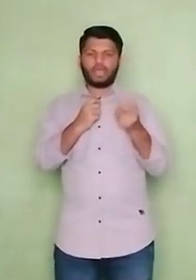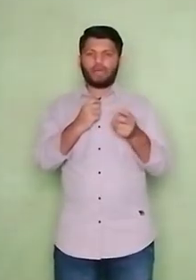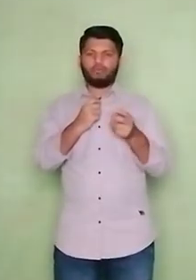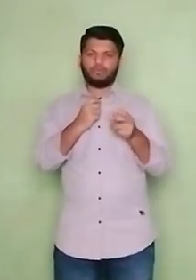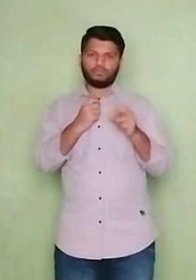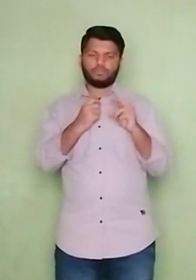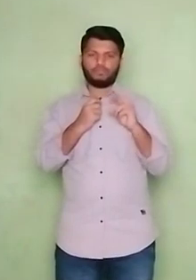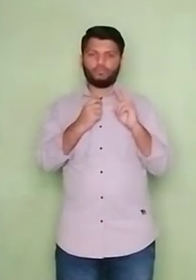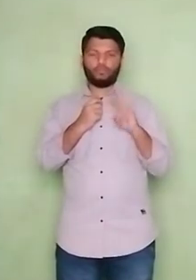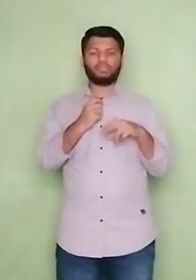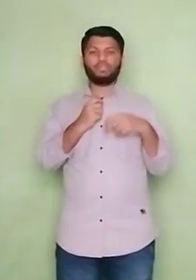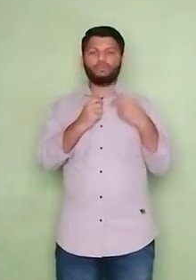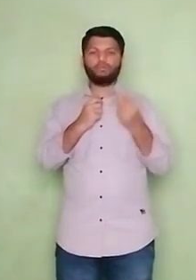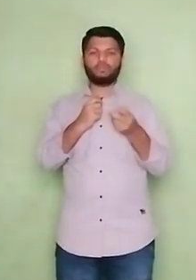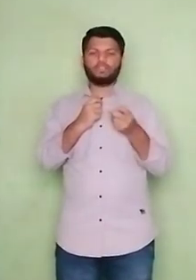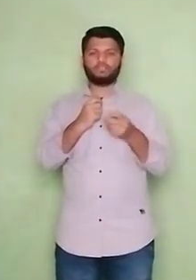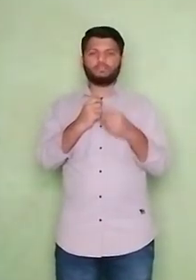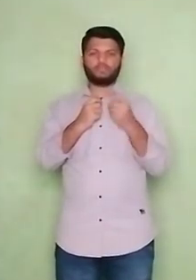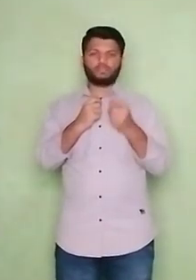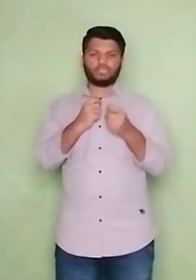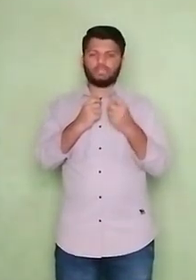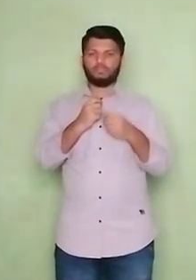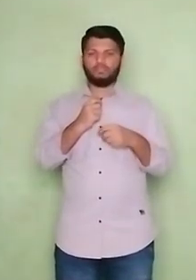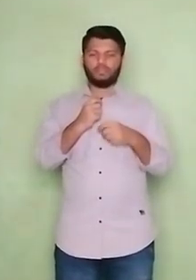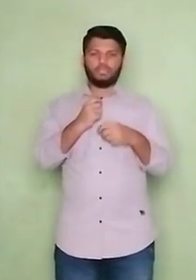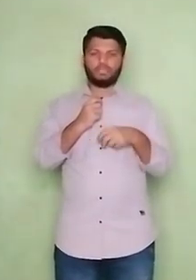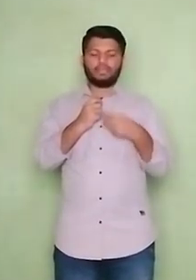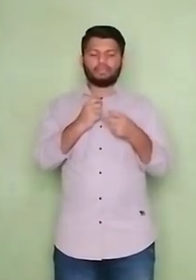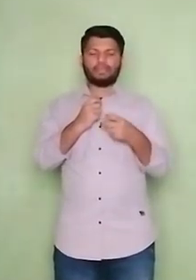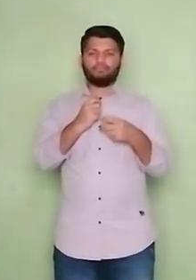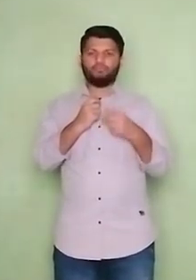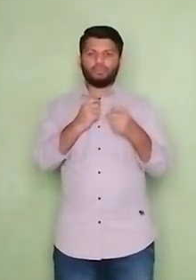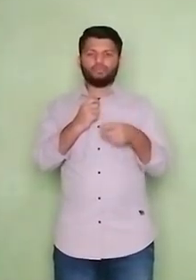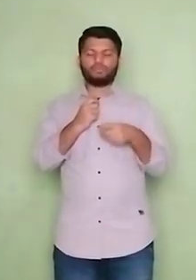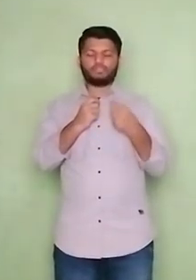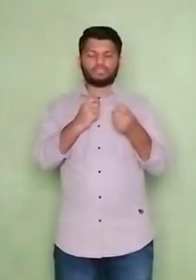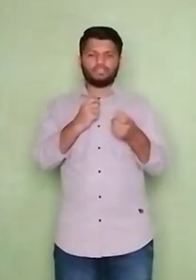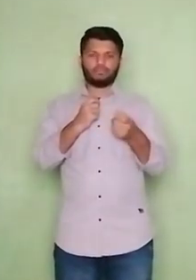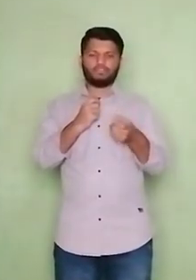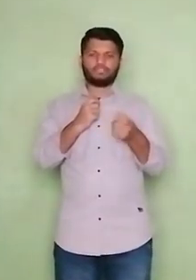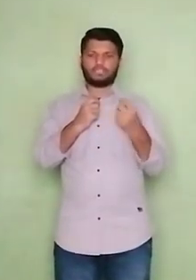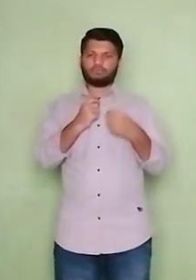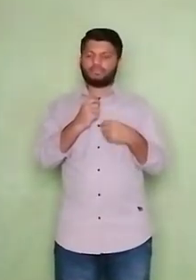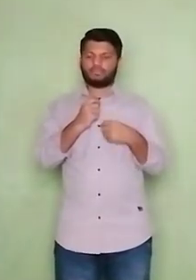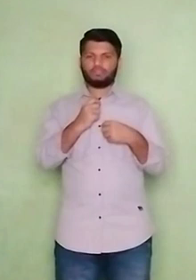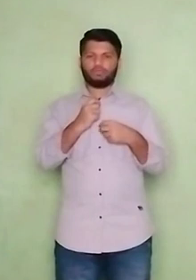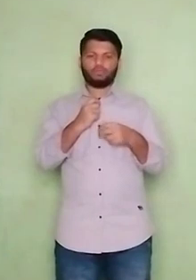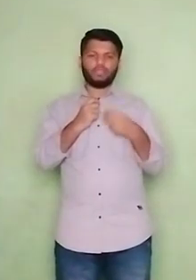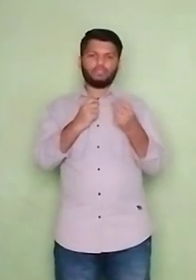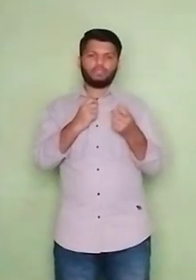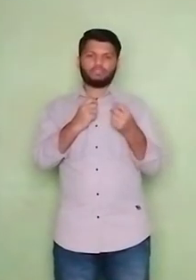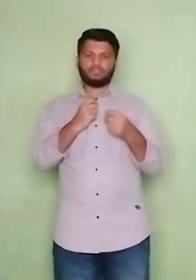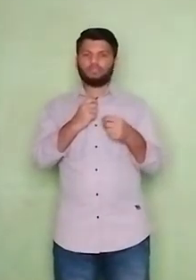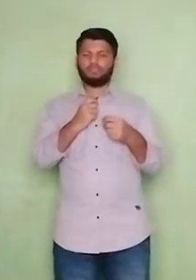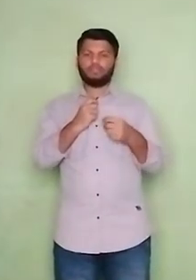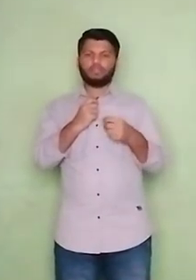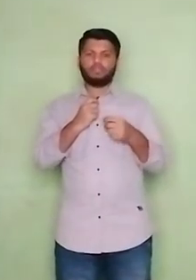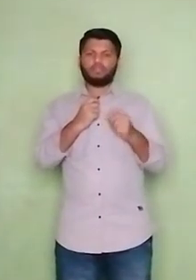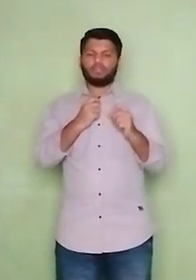have more than two conditions to check, that time we use switch statements. So in this, if